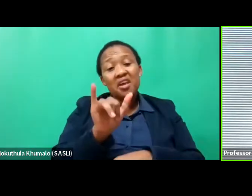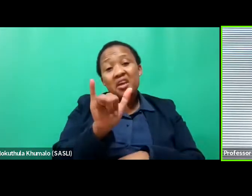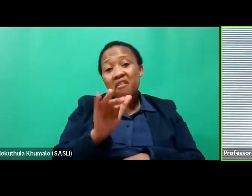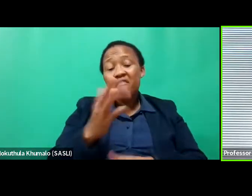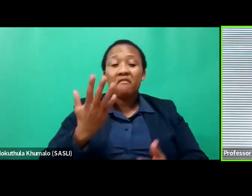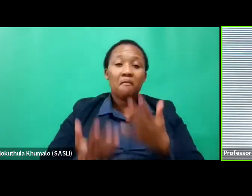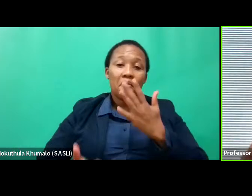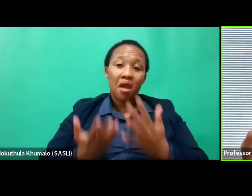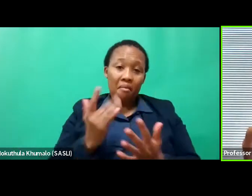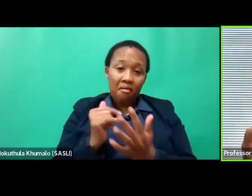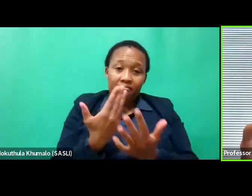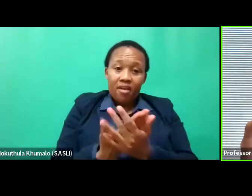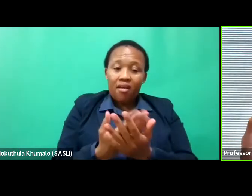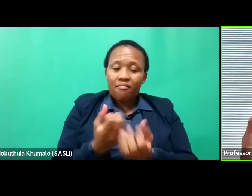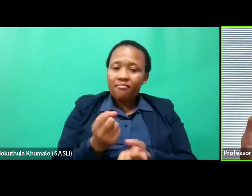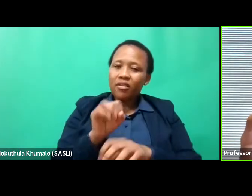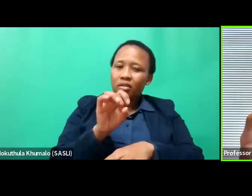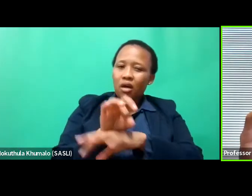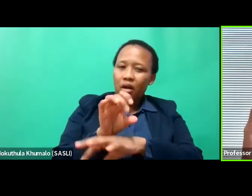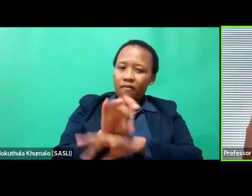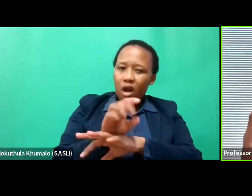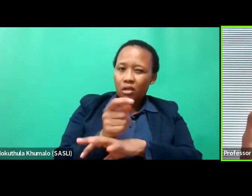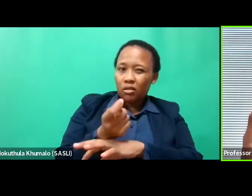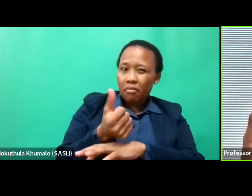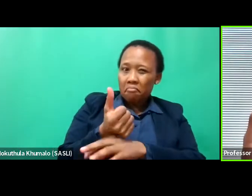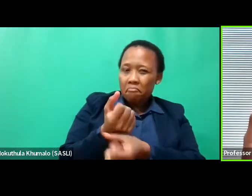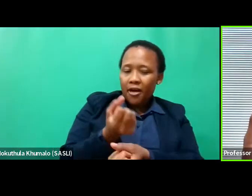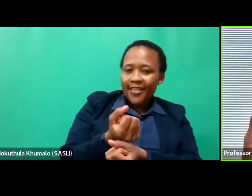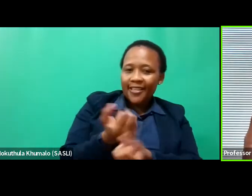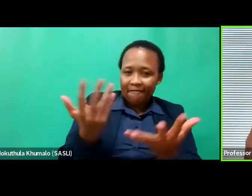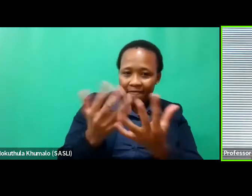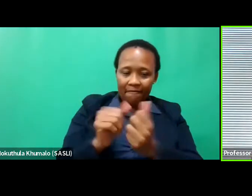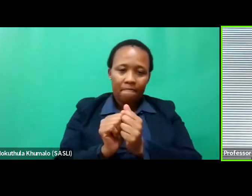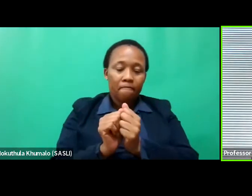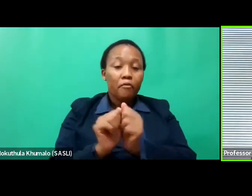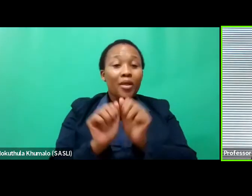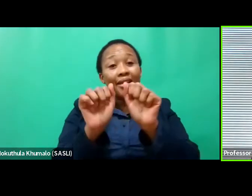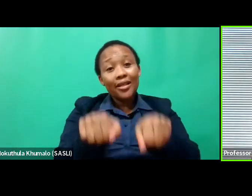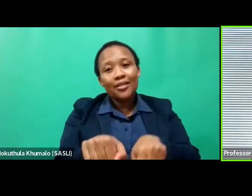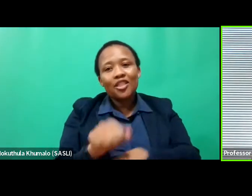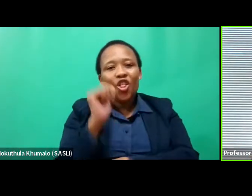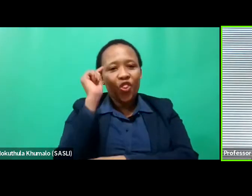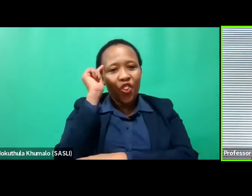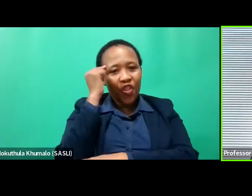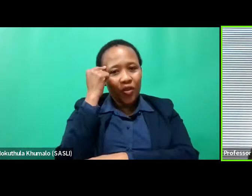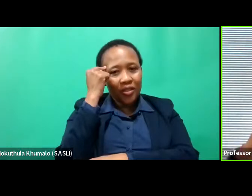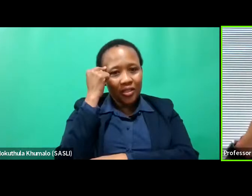advice, is that we have thoughts, we think,